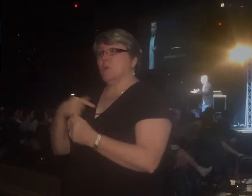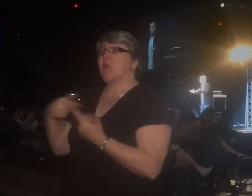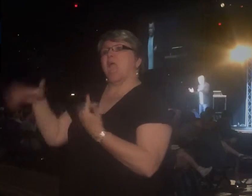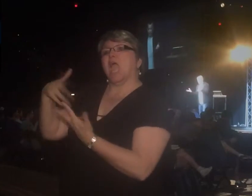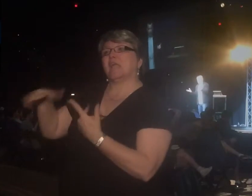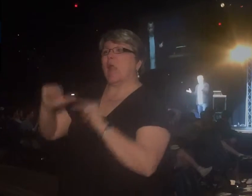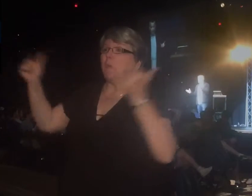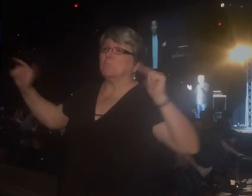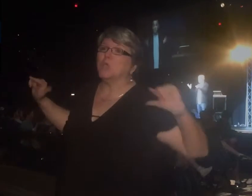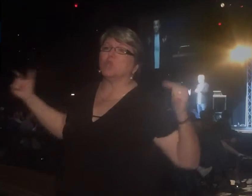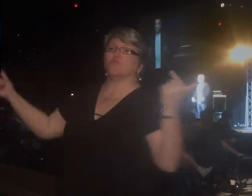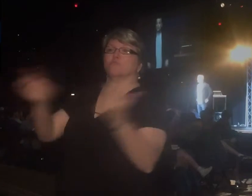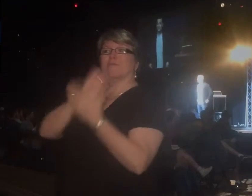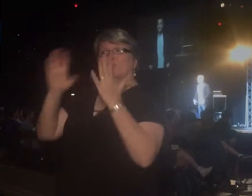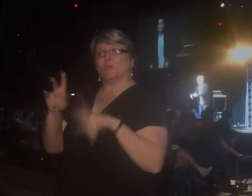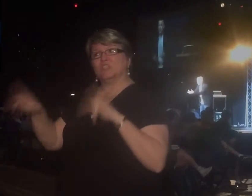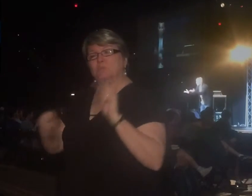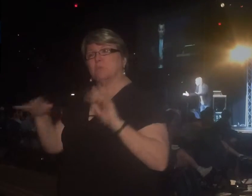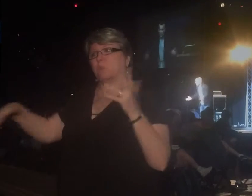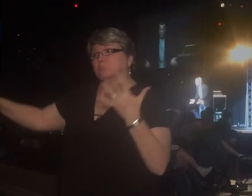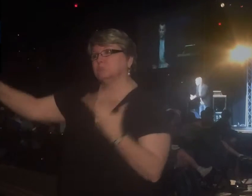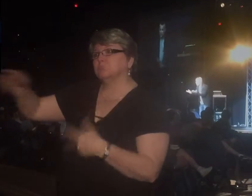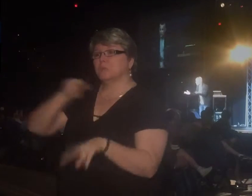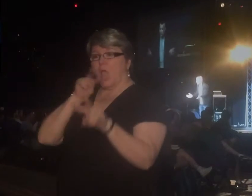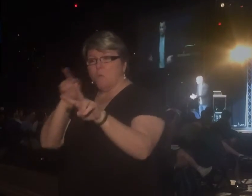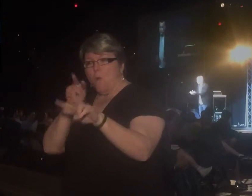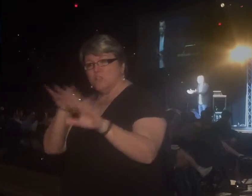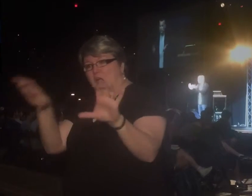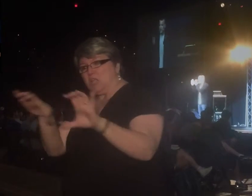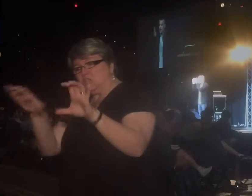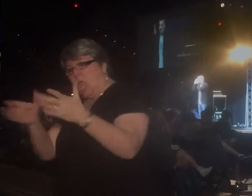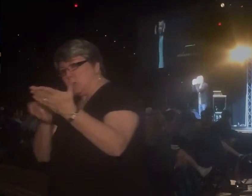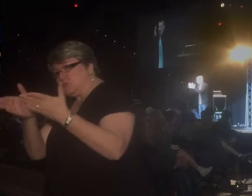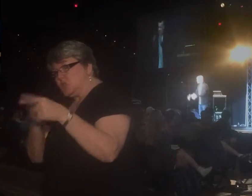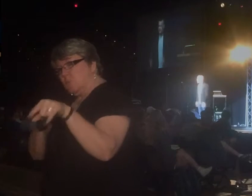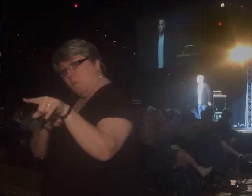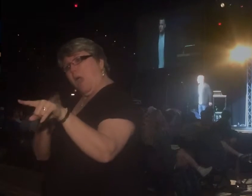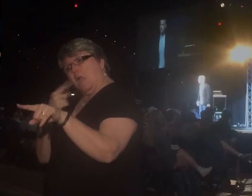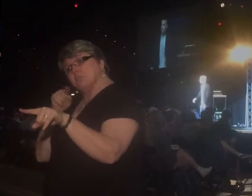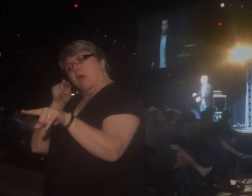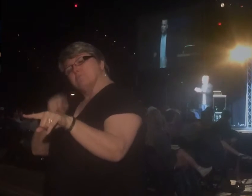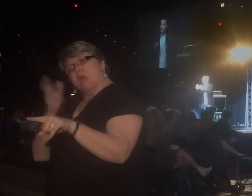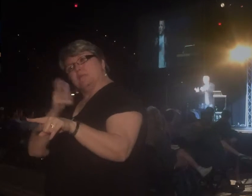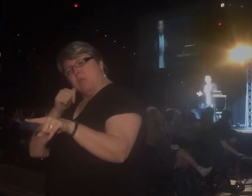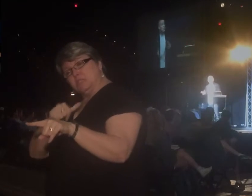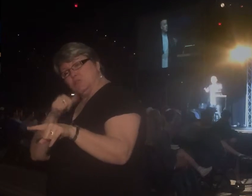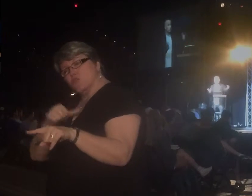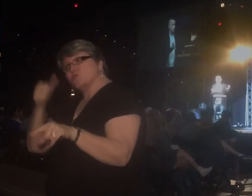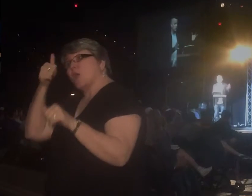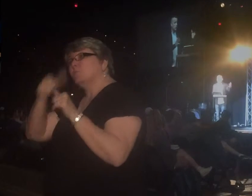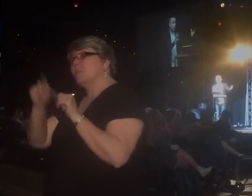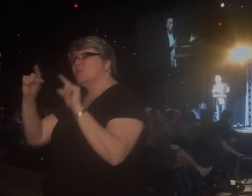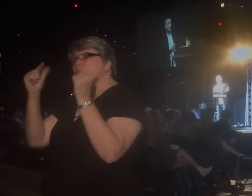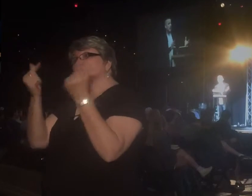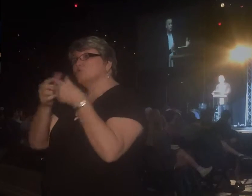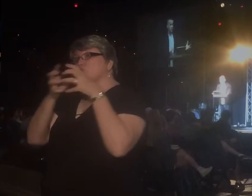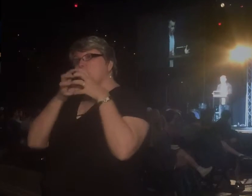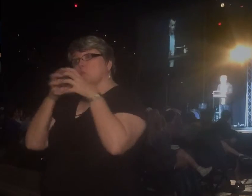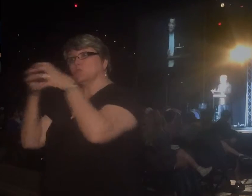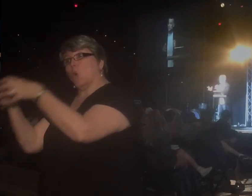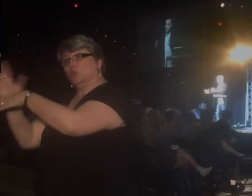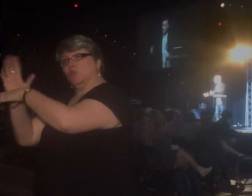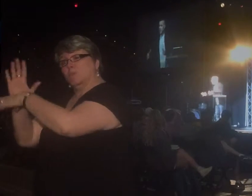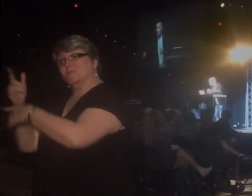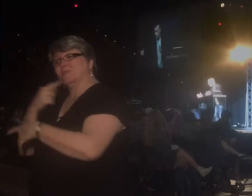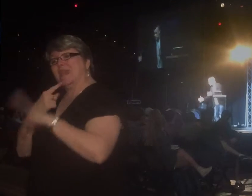remember we were hanging out with big groups of Christian people because that's what I did, and I watched the way she treated people, served people, and I just thought, this is an amazing girl. And I remember there was a group of us